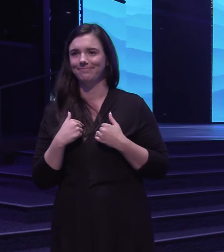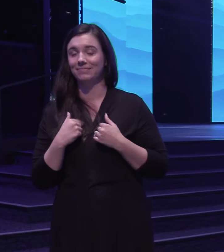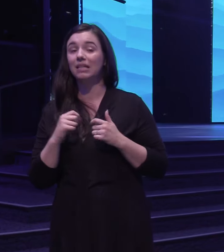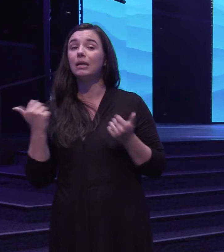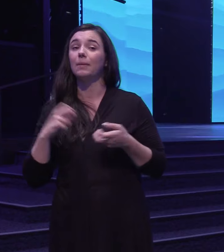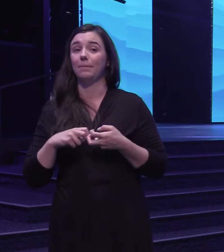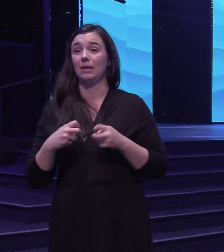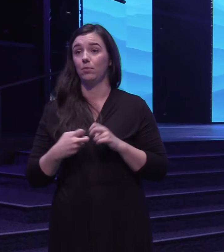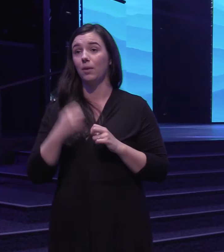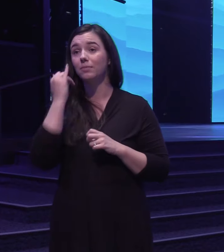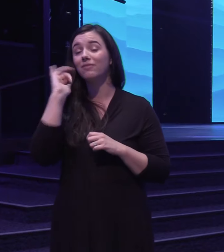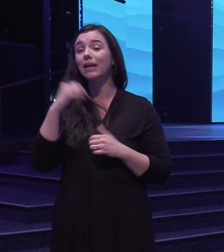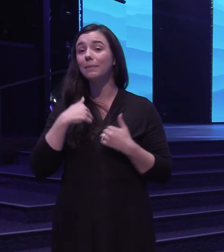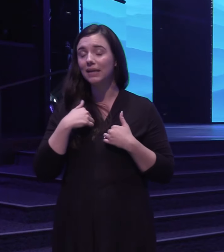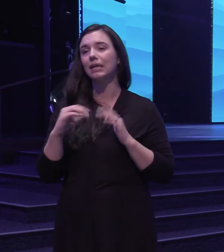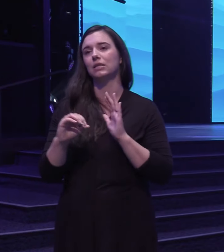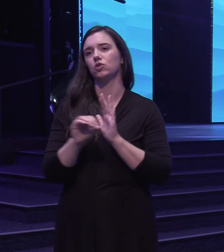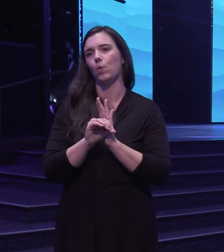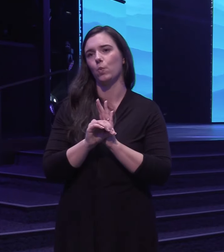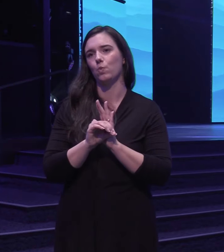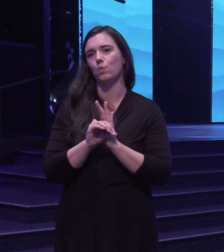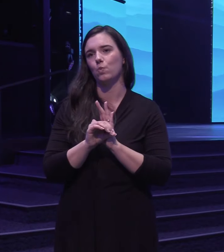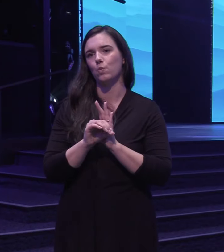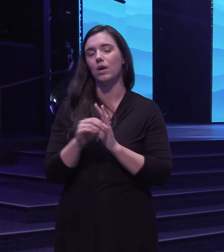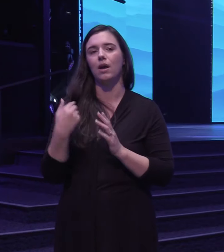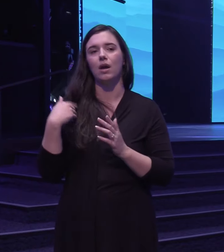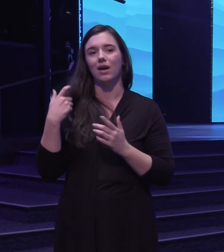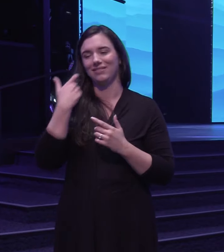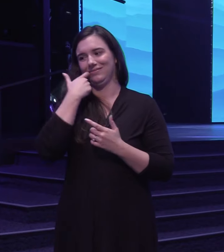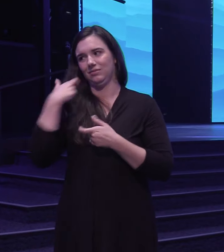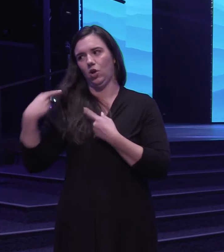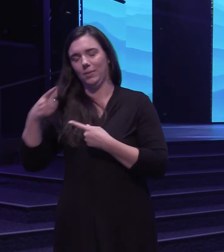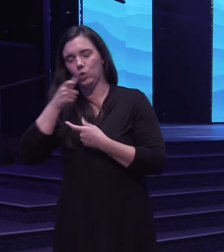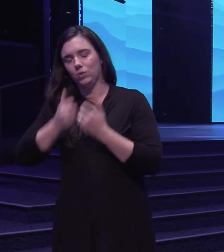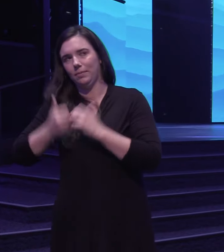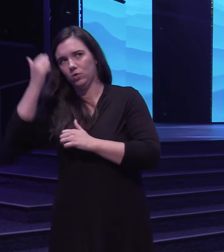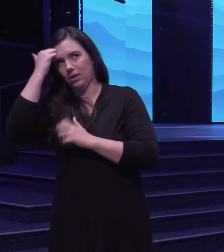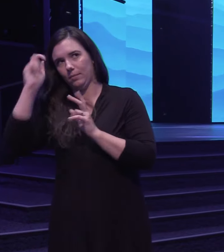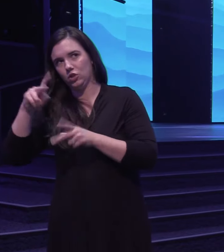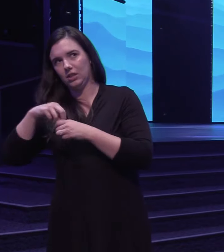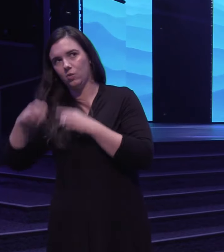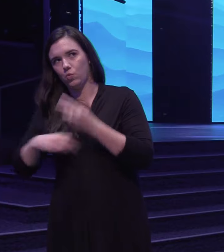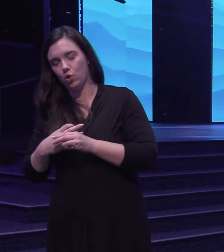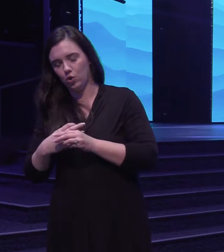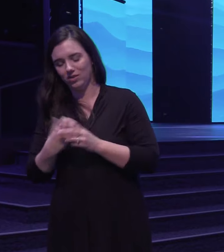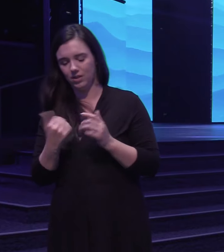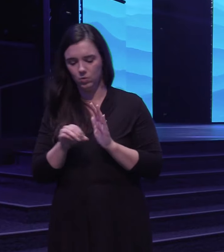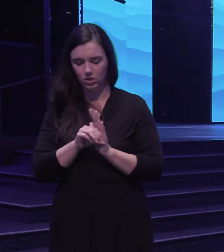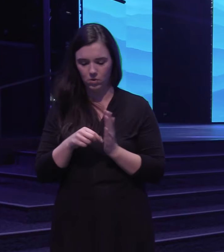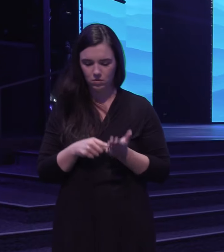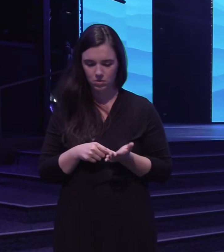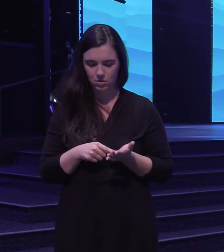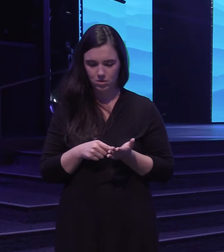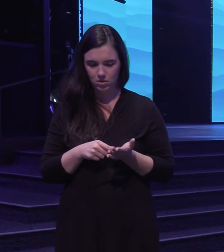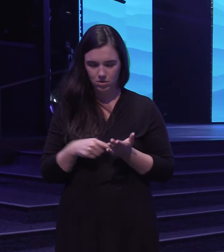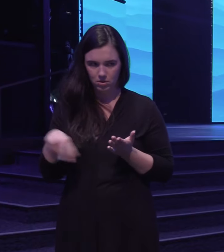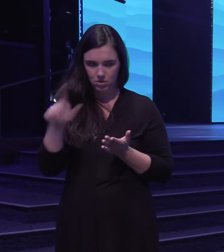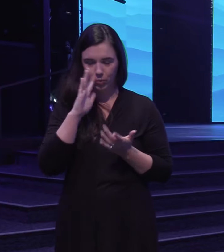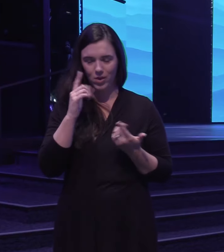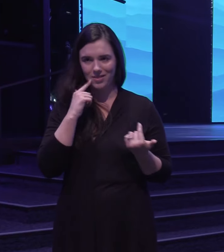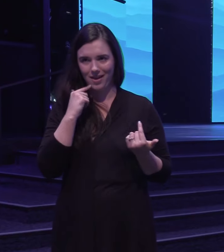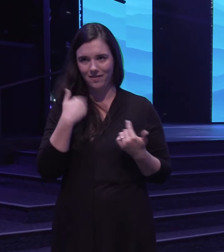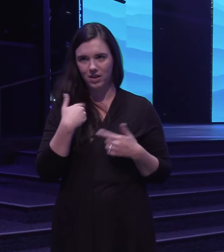Major problem if, like me, you got a 0 and just had an argument about who was the dumbest person in the world. Because I knew they would just laugh and